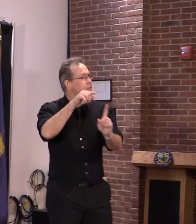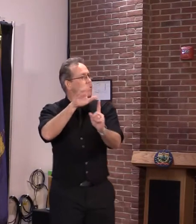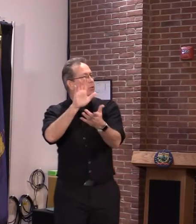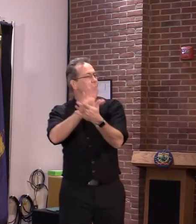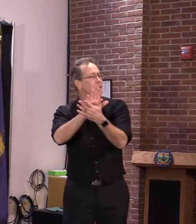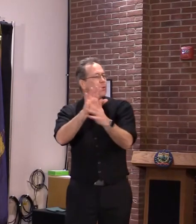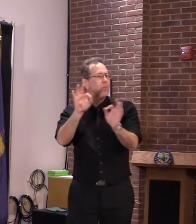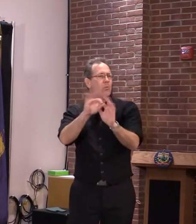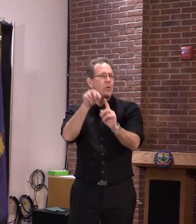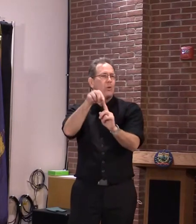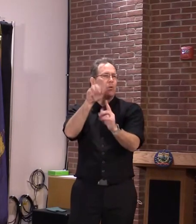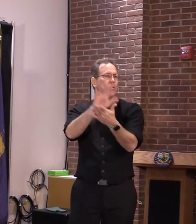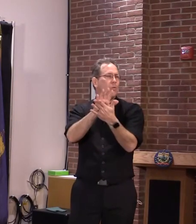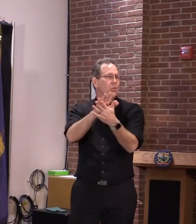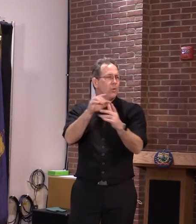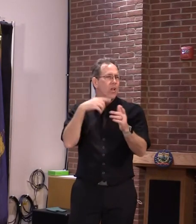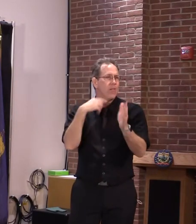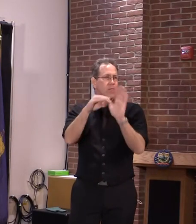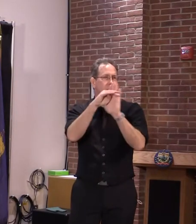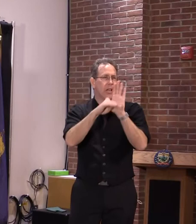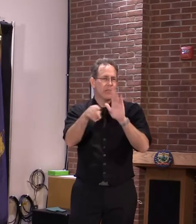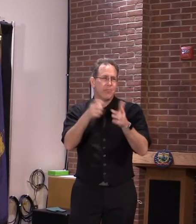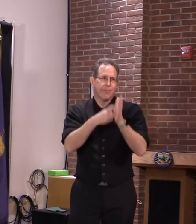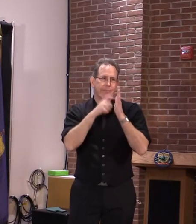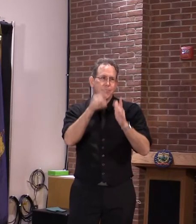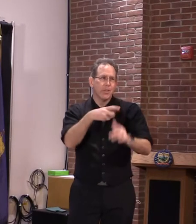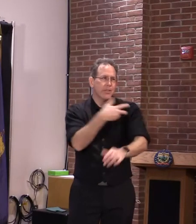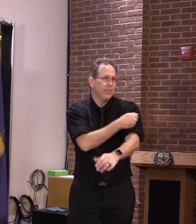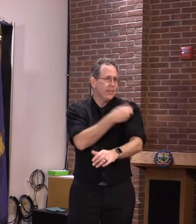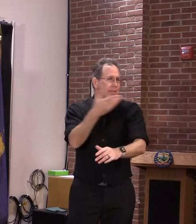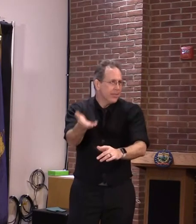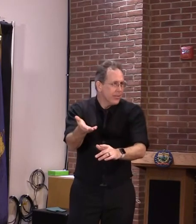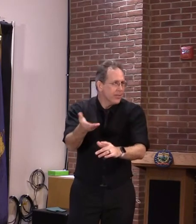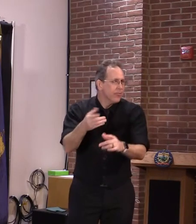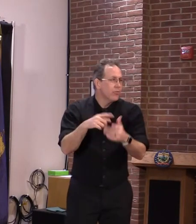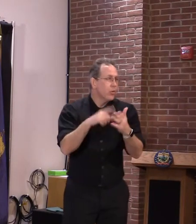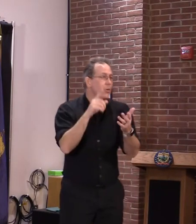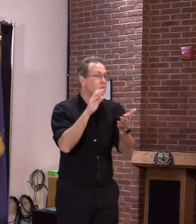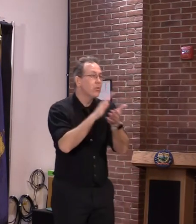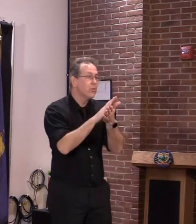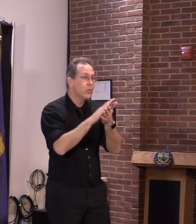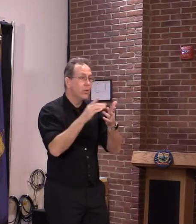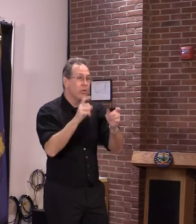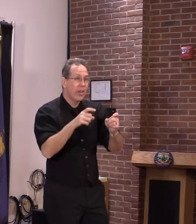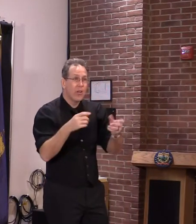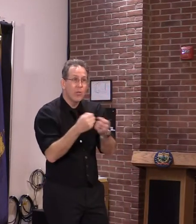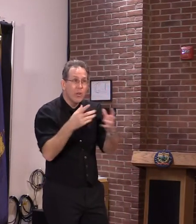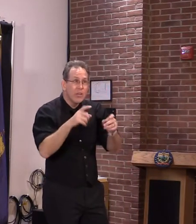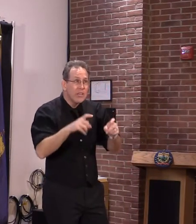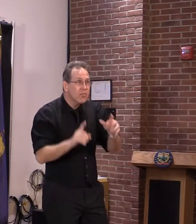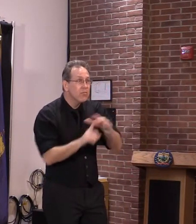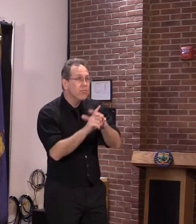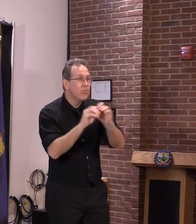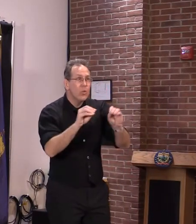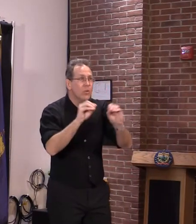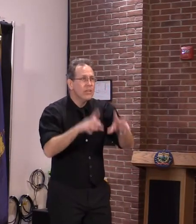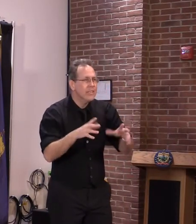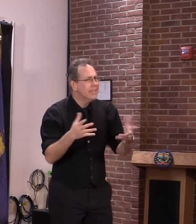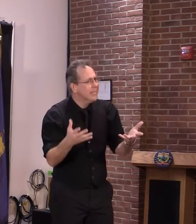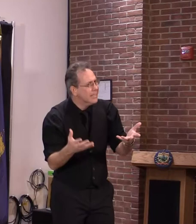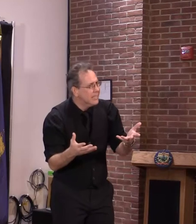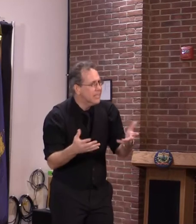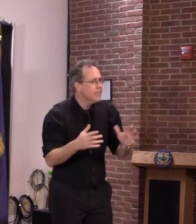a student, you can continue to come to school without testing. We do recommend a day 3 or day 5